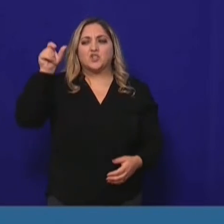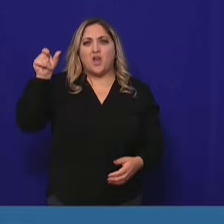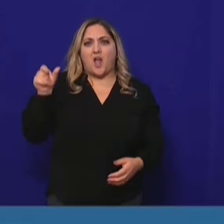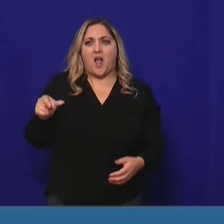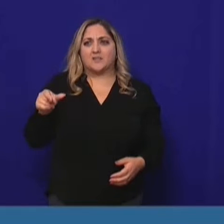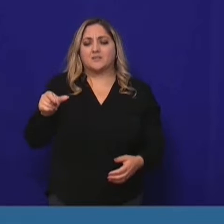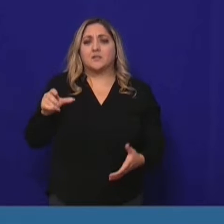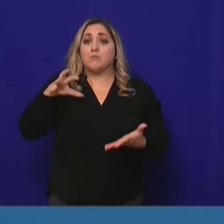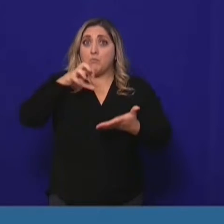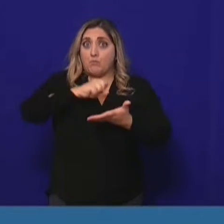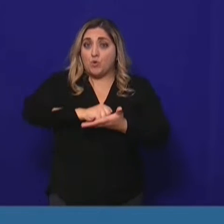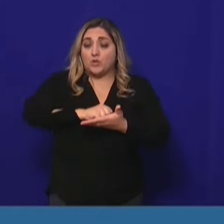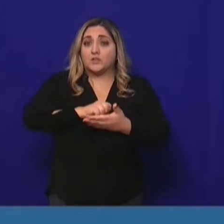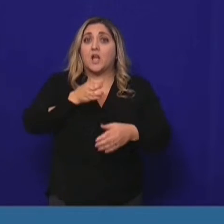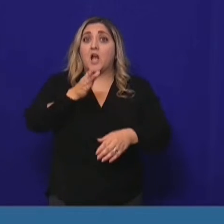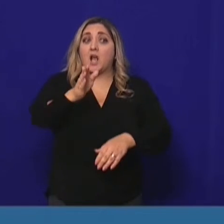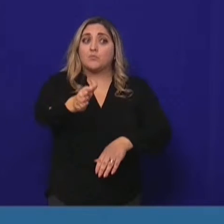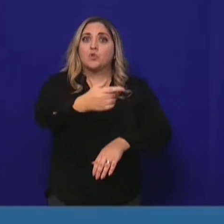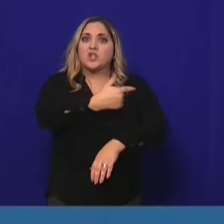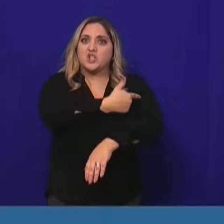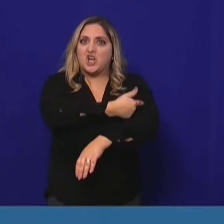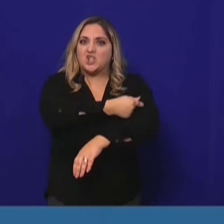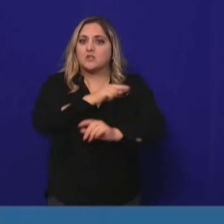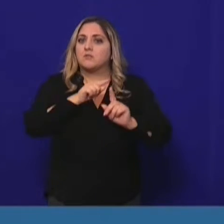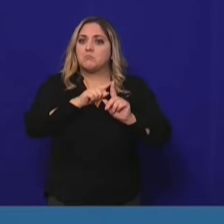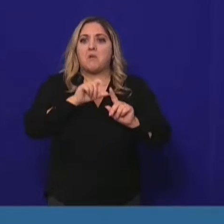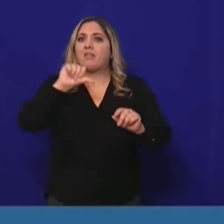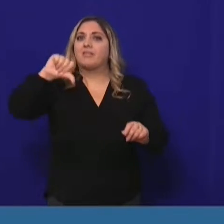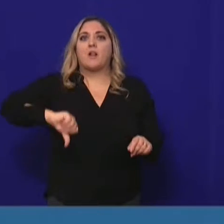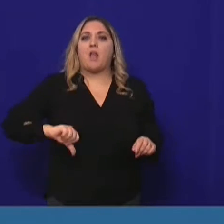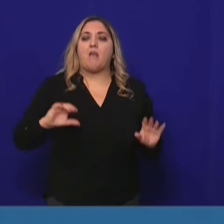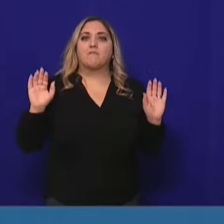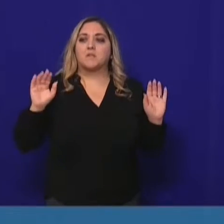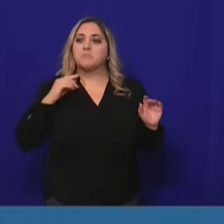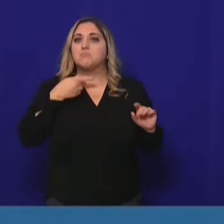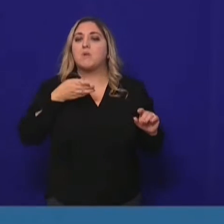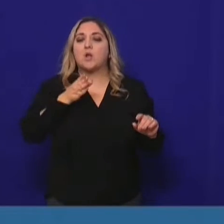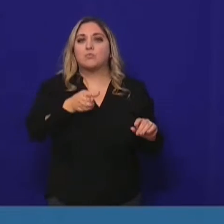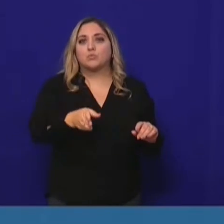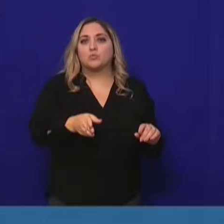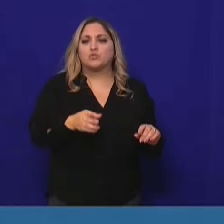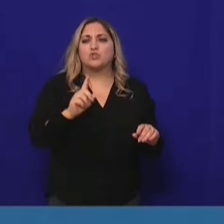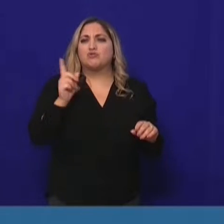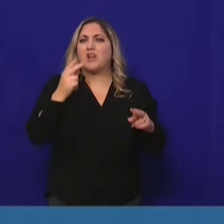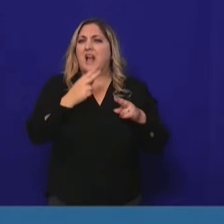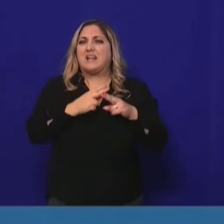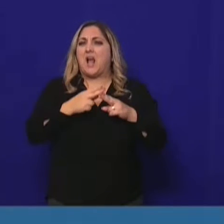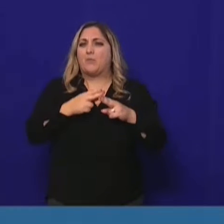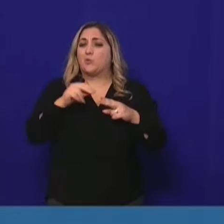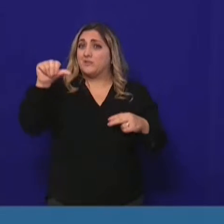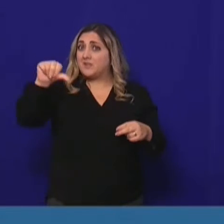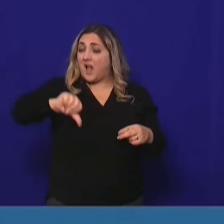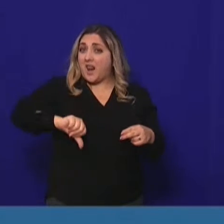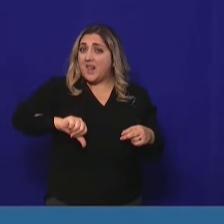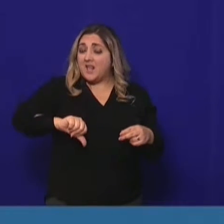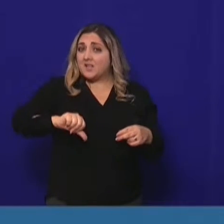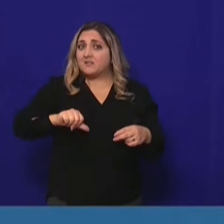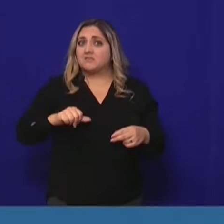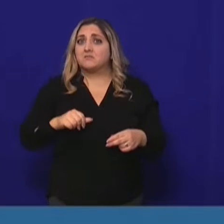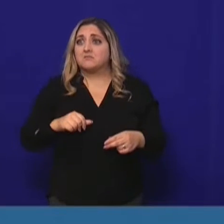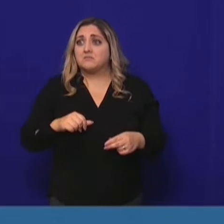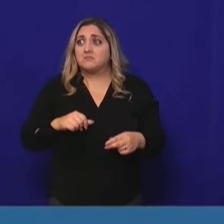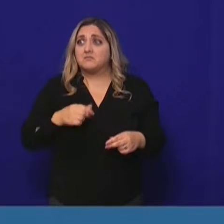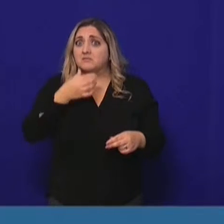appointment, what will happen to that dose of the vaccine, given that it needs time to defrost and can only be used within a specific time